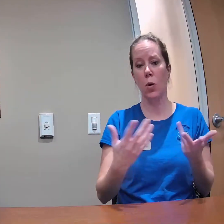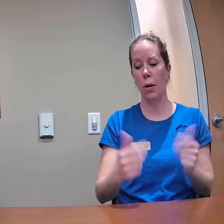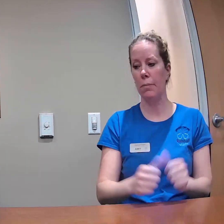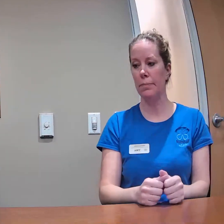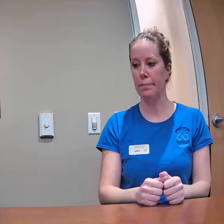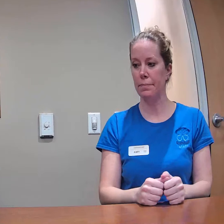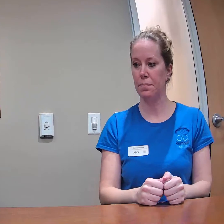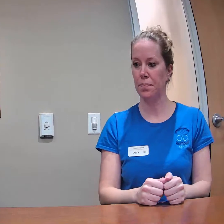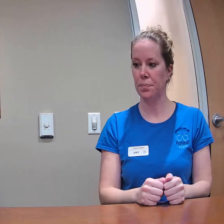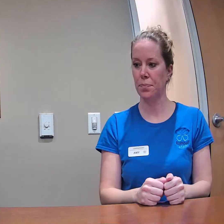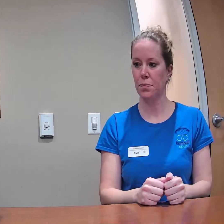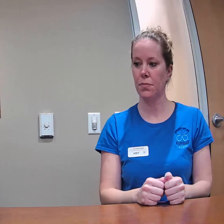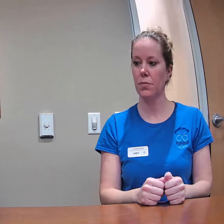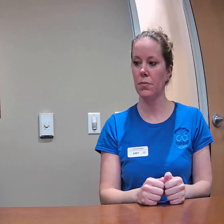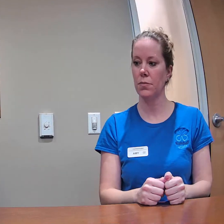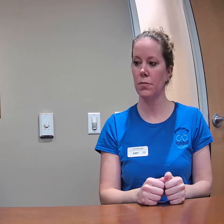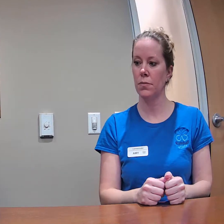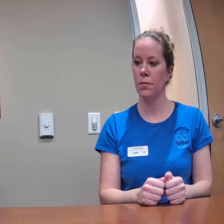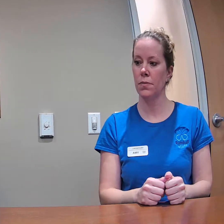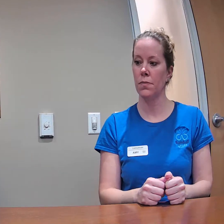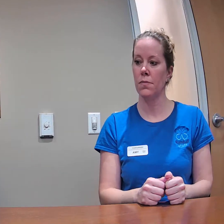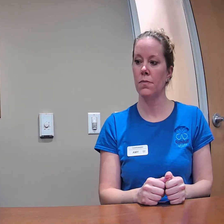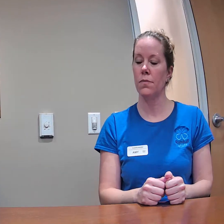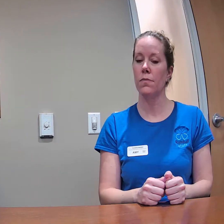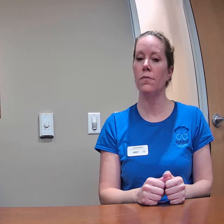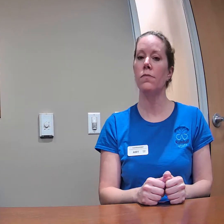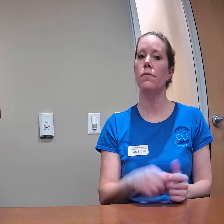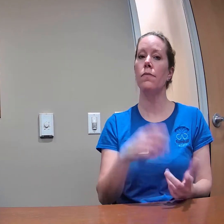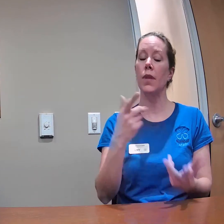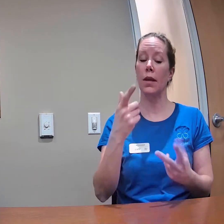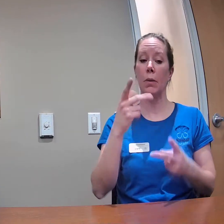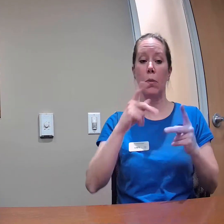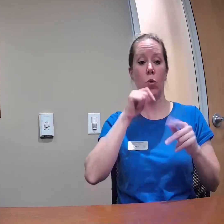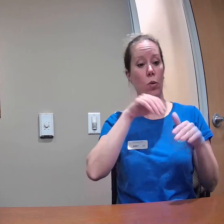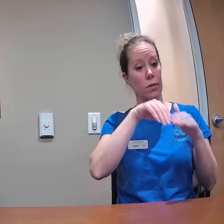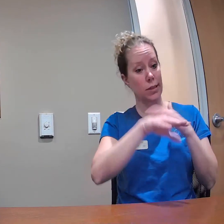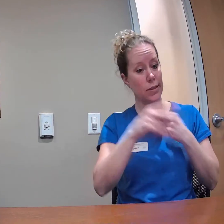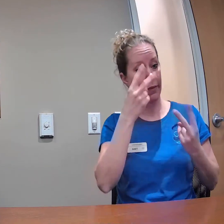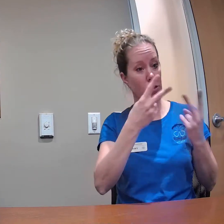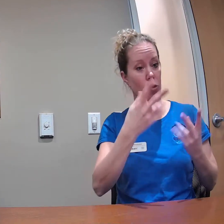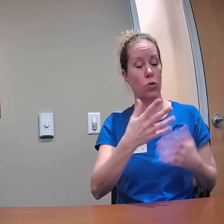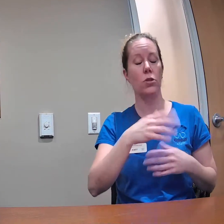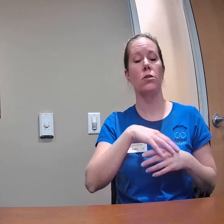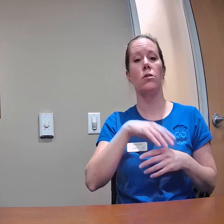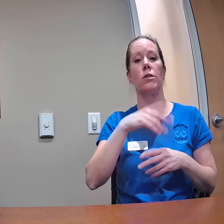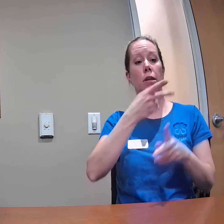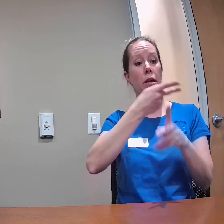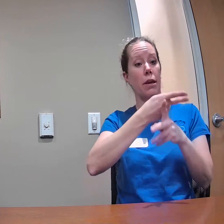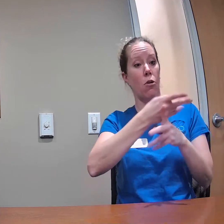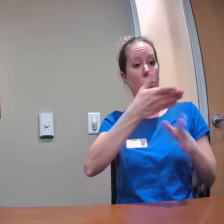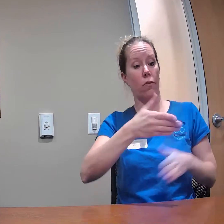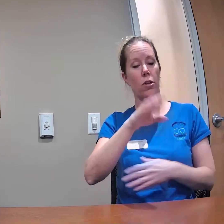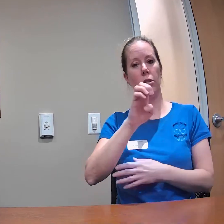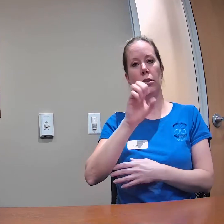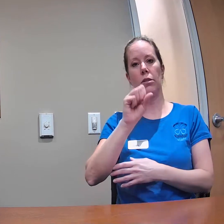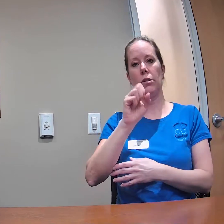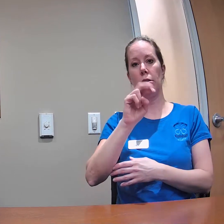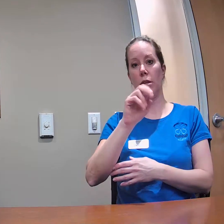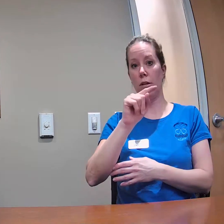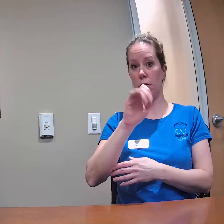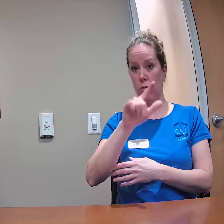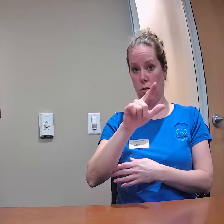the things that I think would be of importance. So essential visitors or essential caregivers, however we want to define